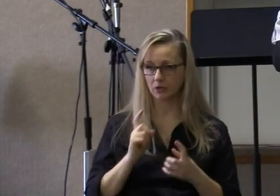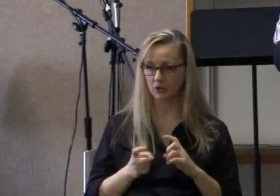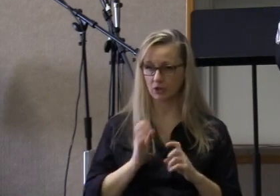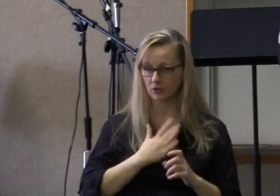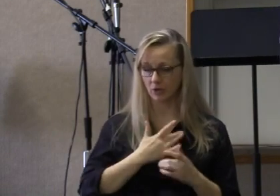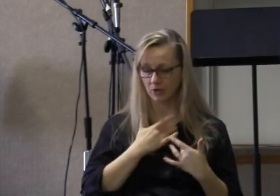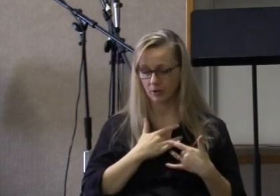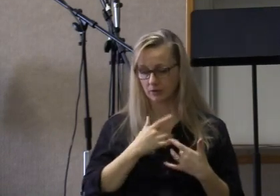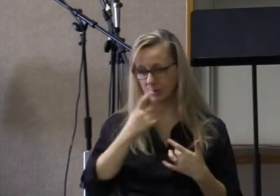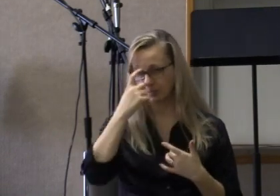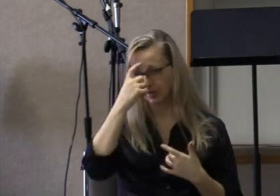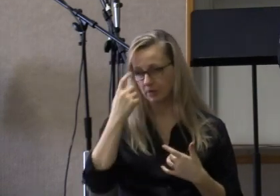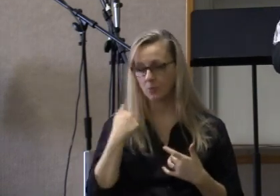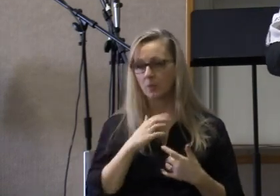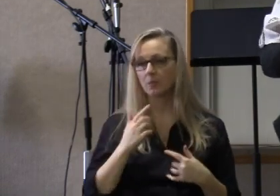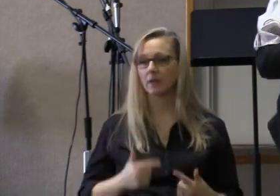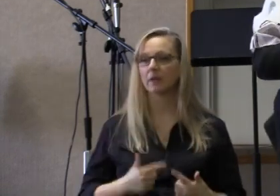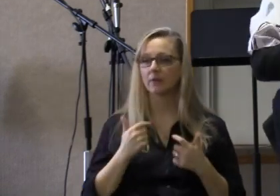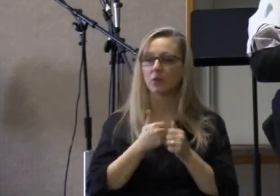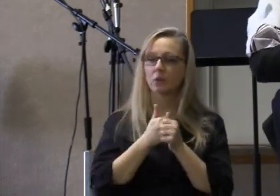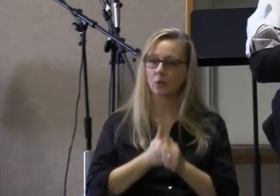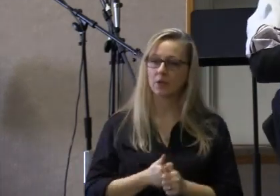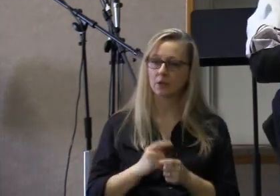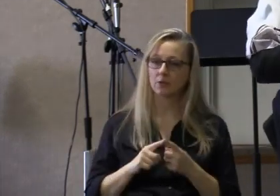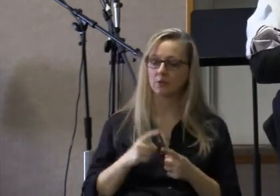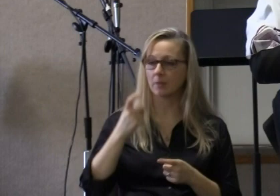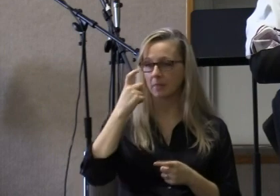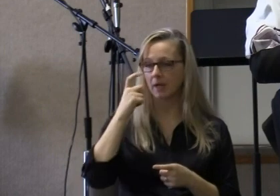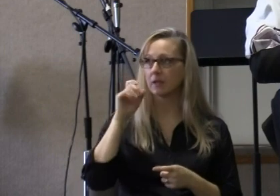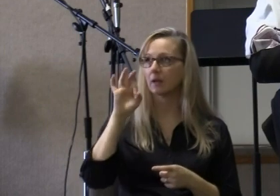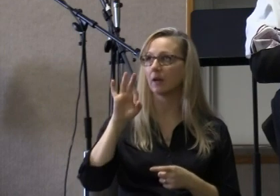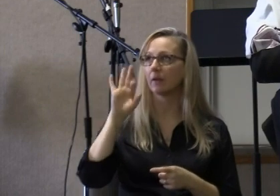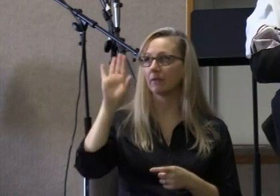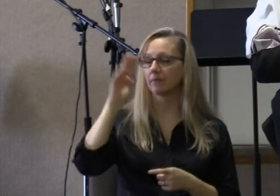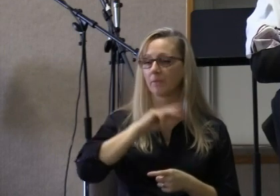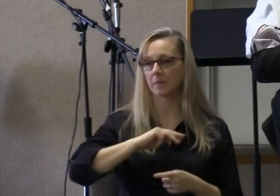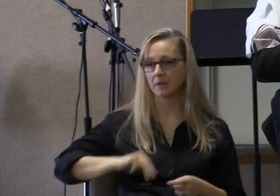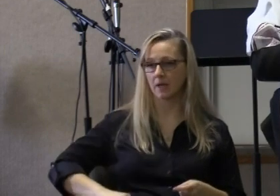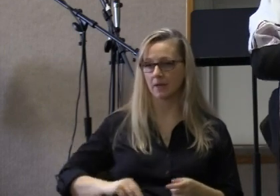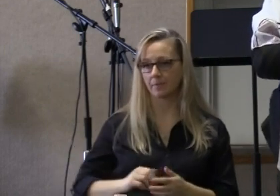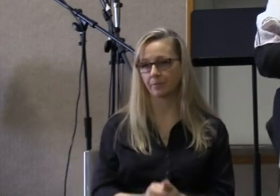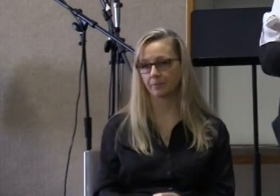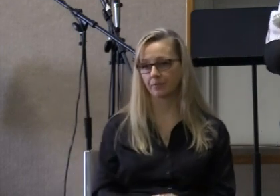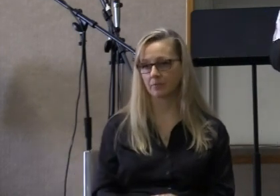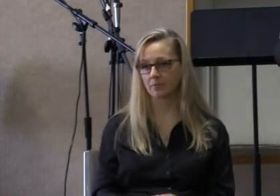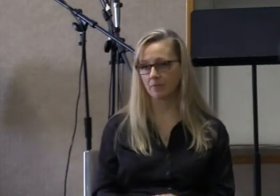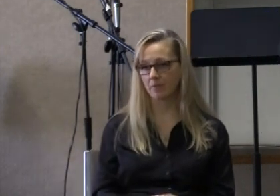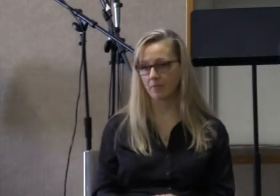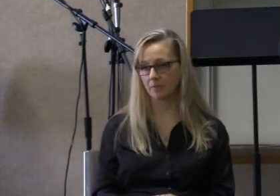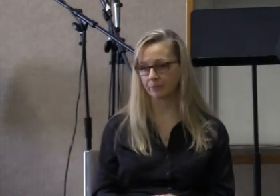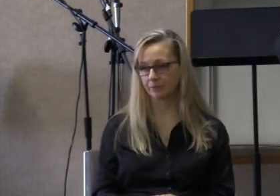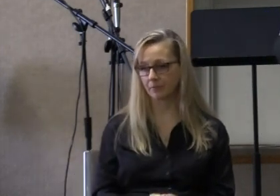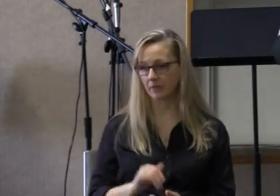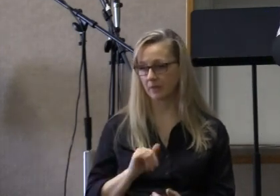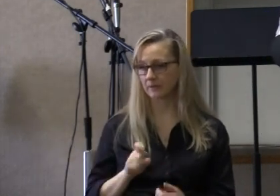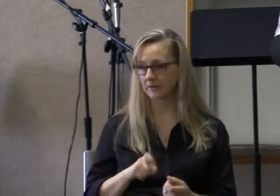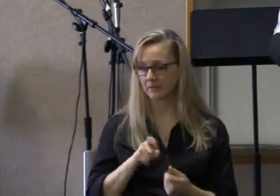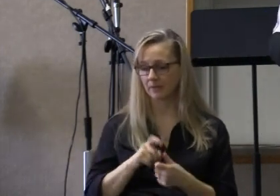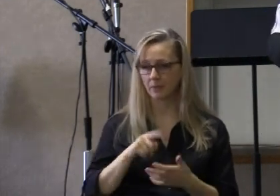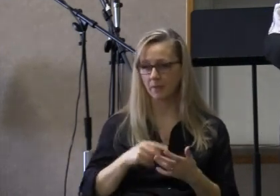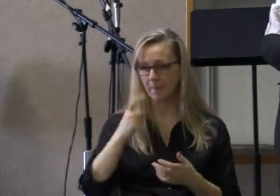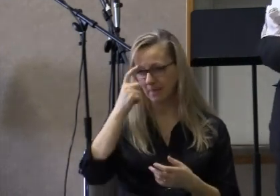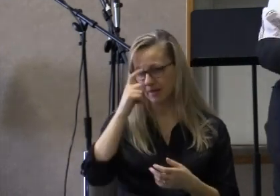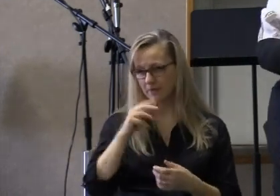minds, we will be living according to the mind of Messiah. That's exactly what the mind of Messiah